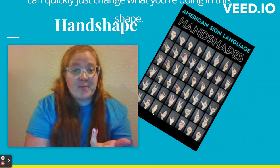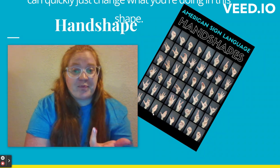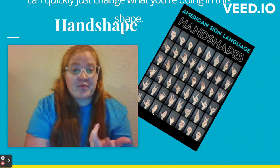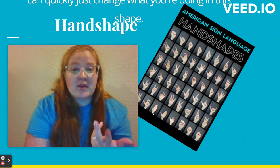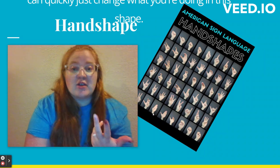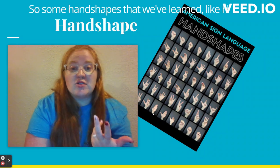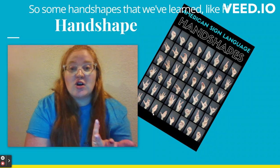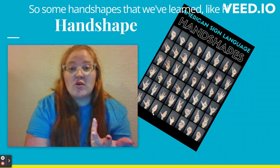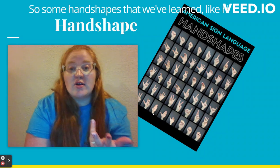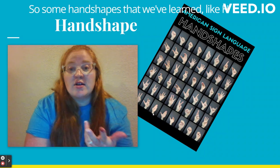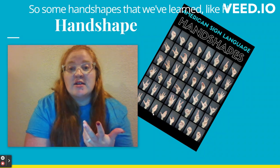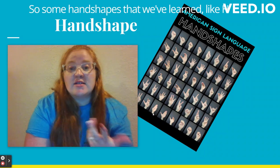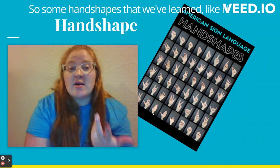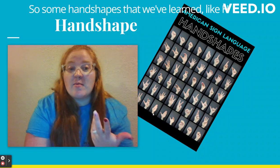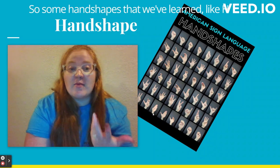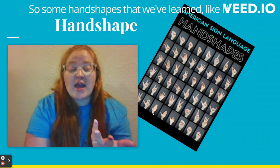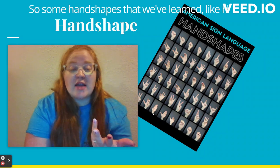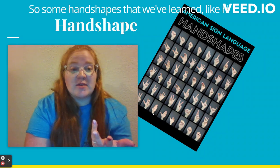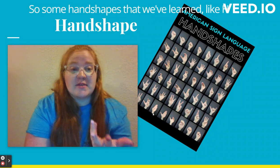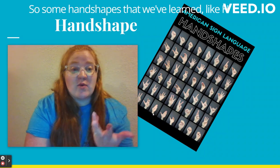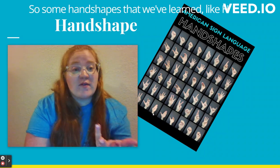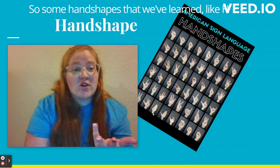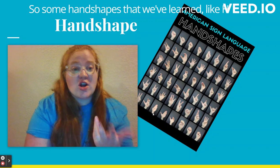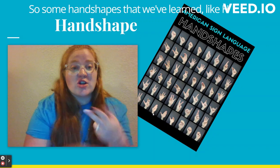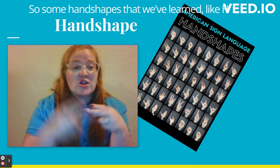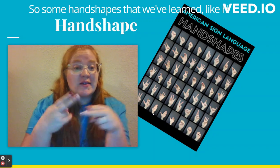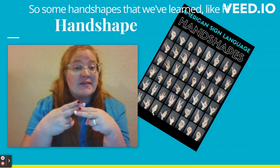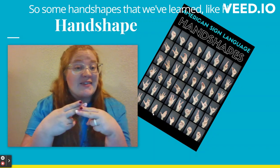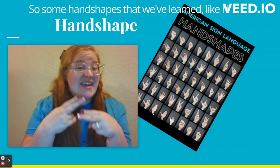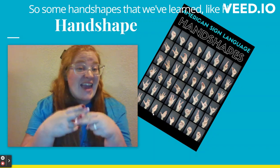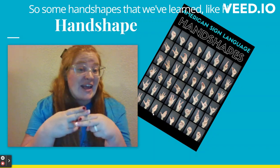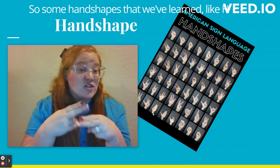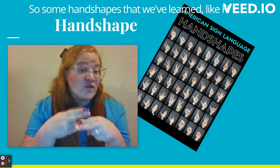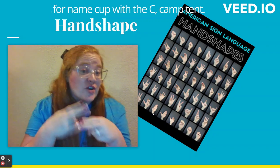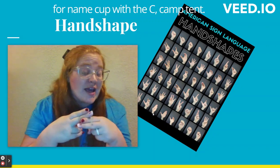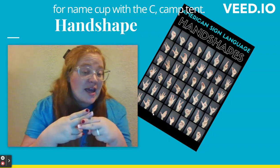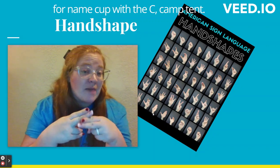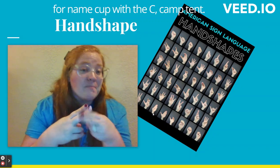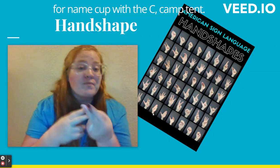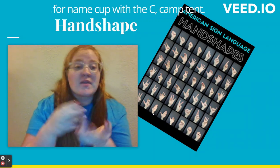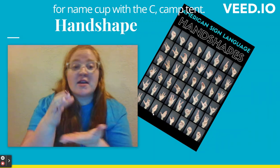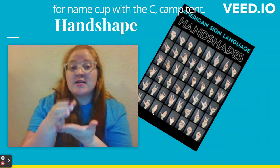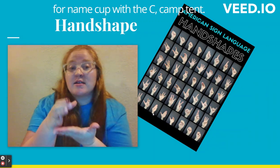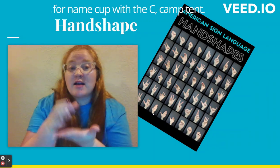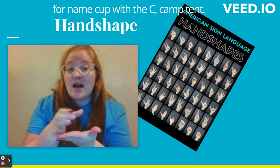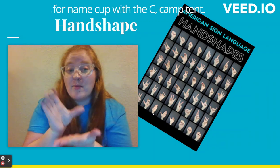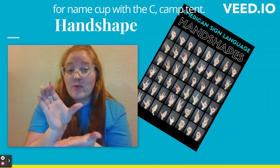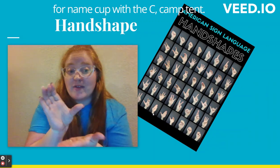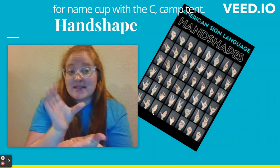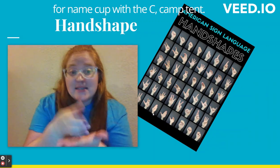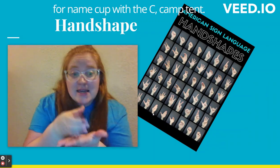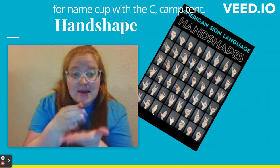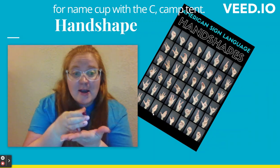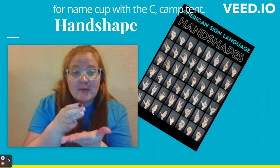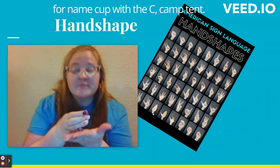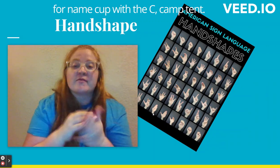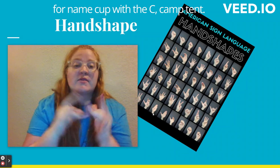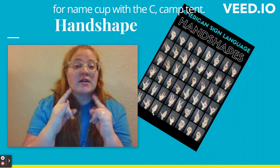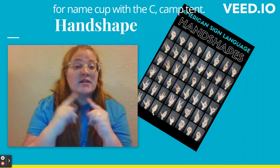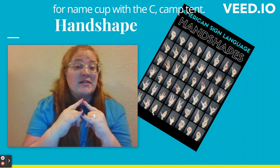shape. So some hand shapes that we've learned are like H for name, cup with the